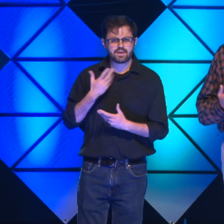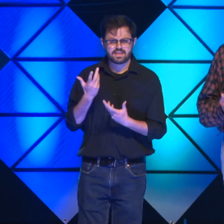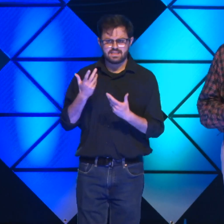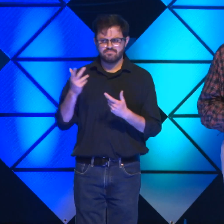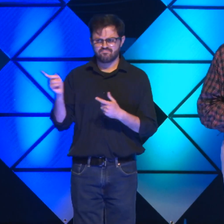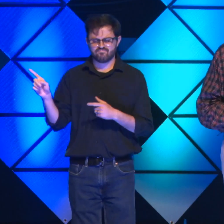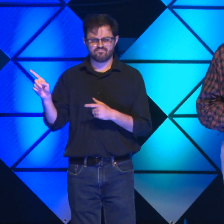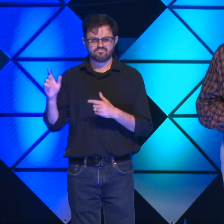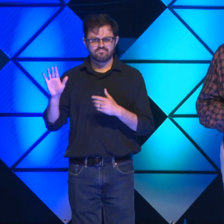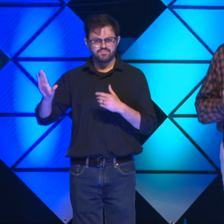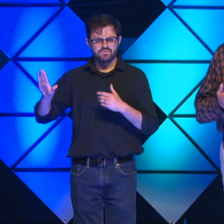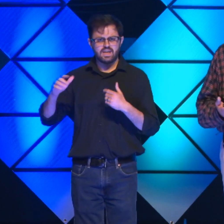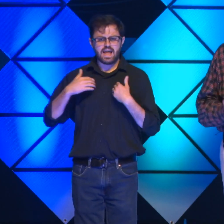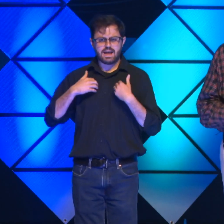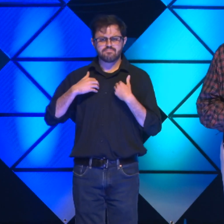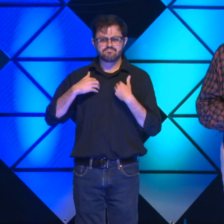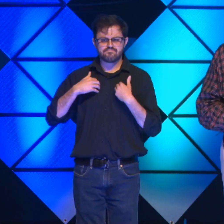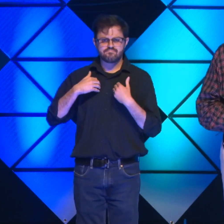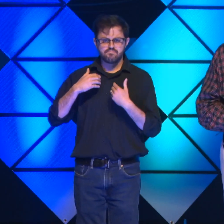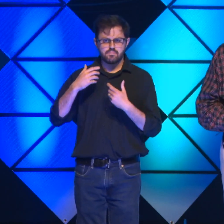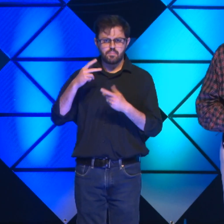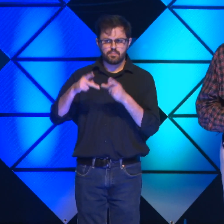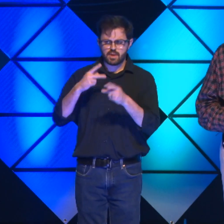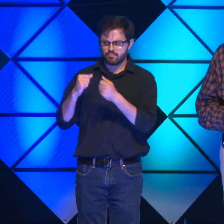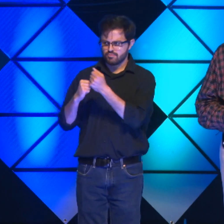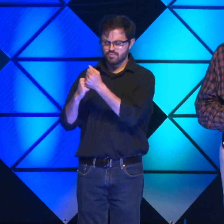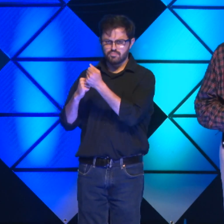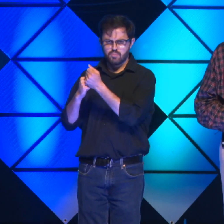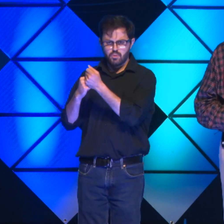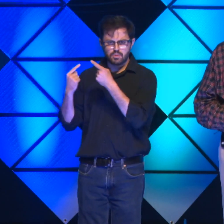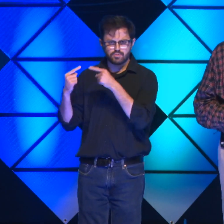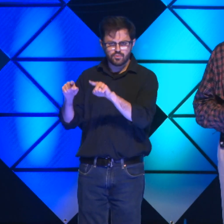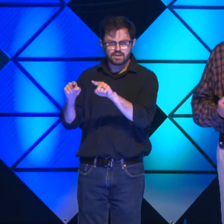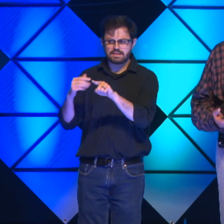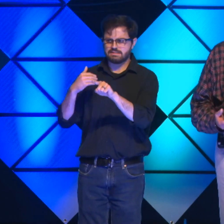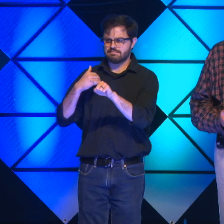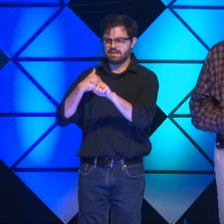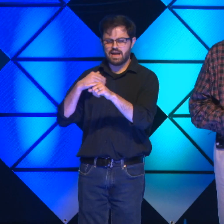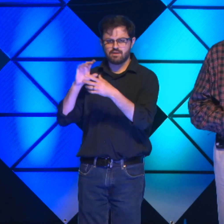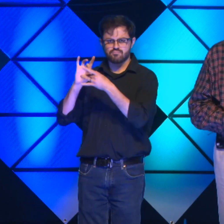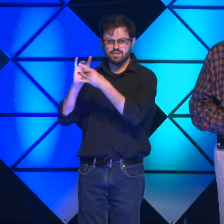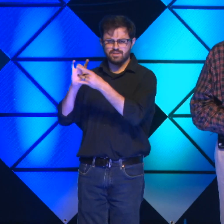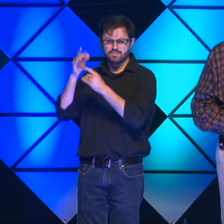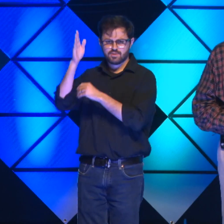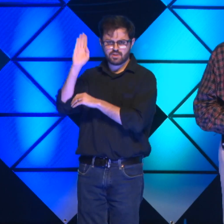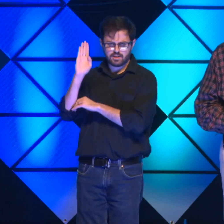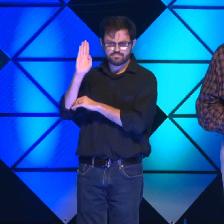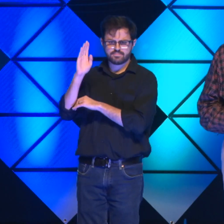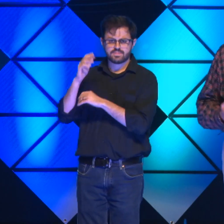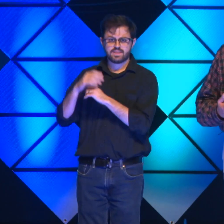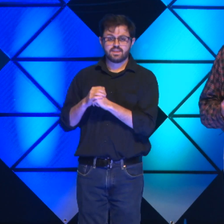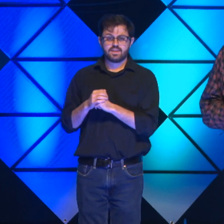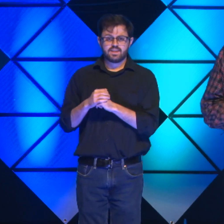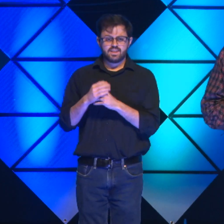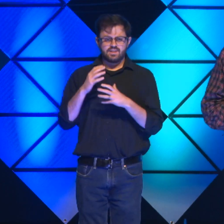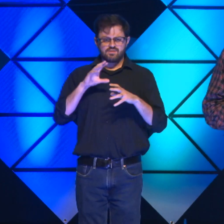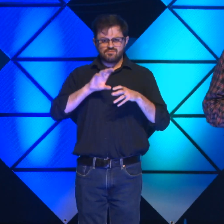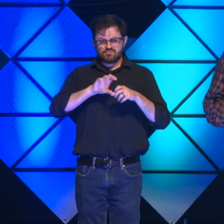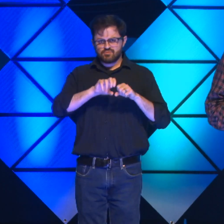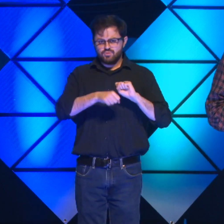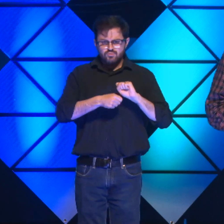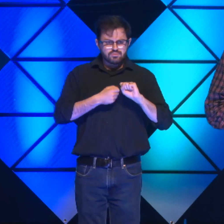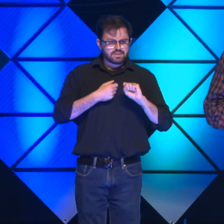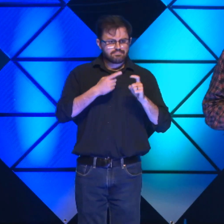along the way and that she had that relationship with God. Again, grief can take many forms. For many, grief can